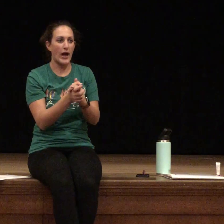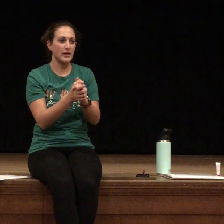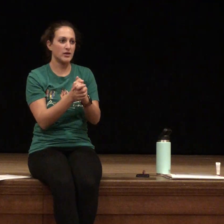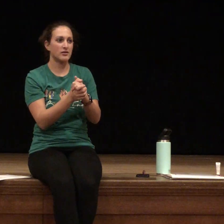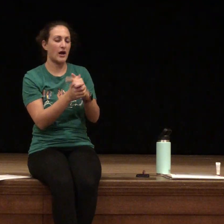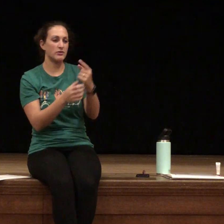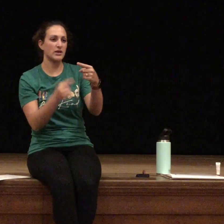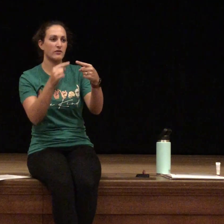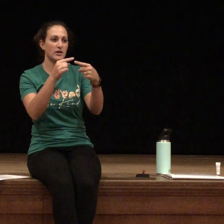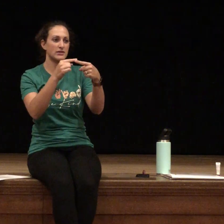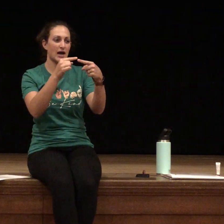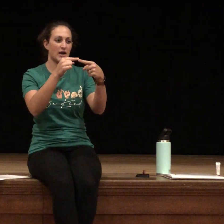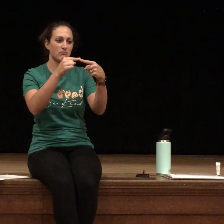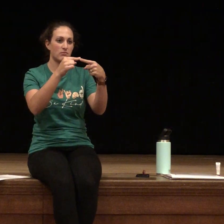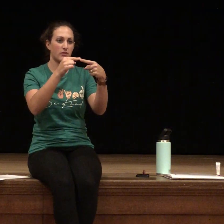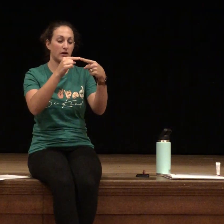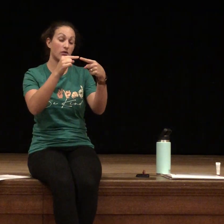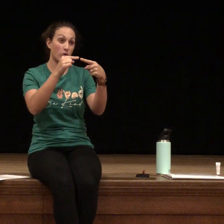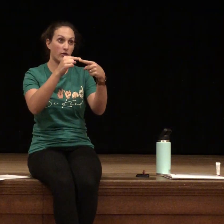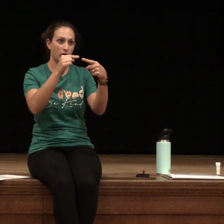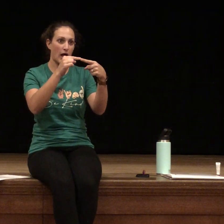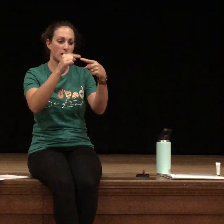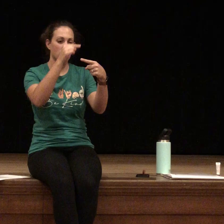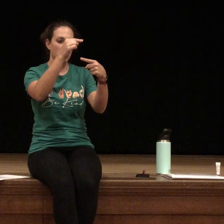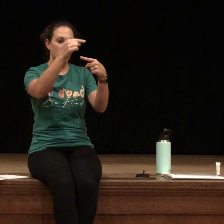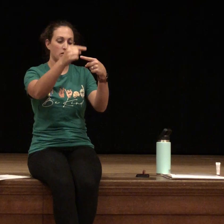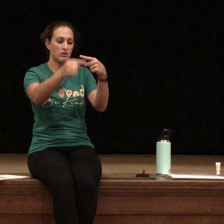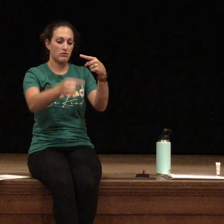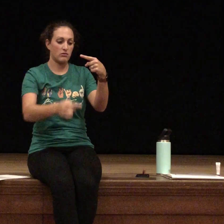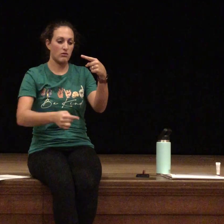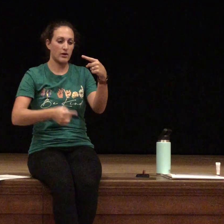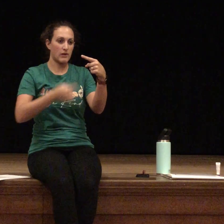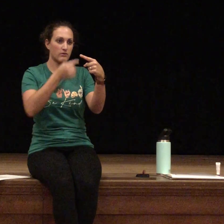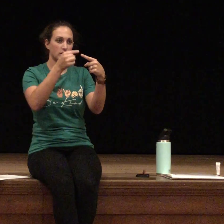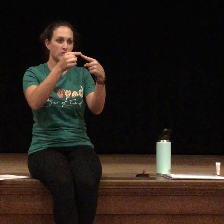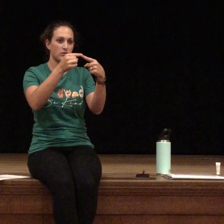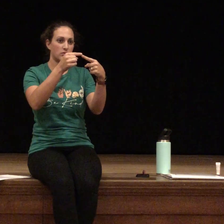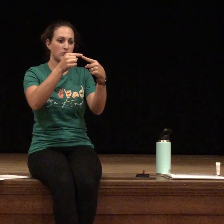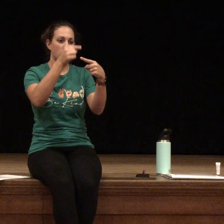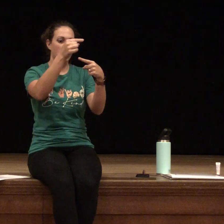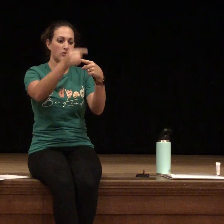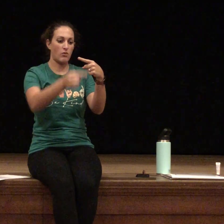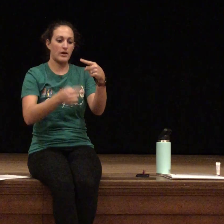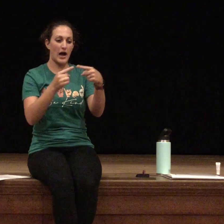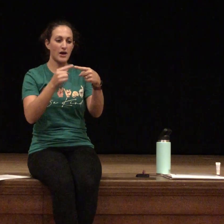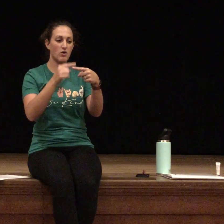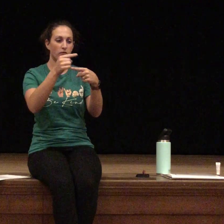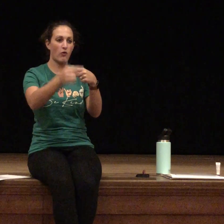When, I always think of it a time, like a clock going around. When I go